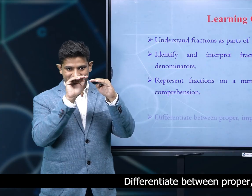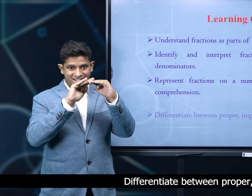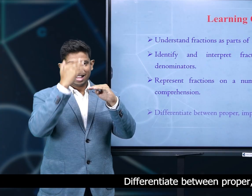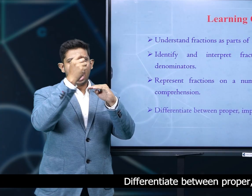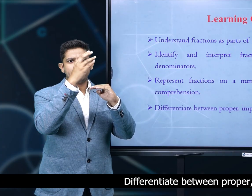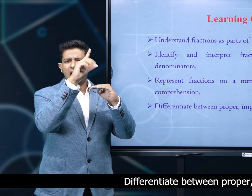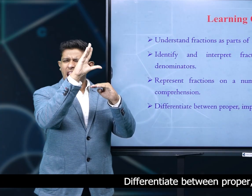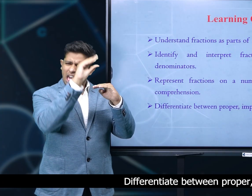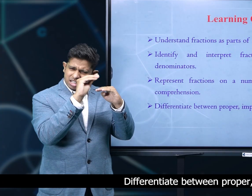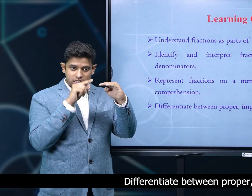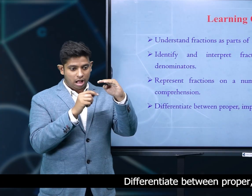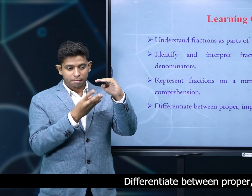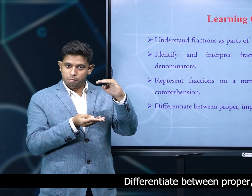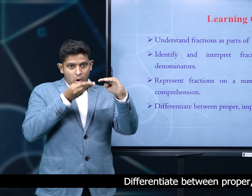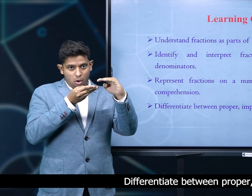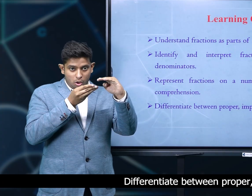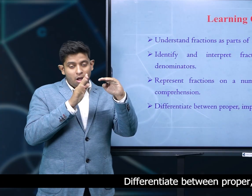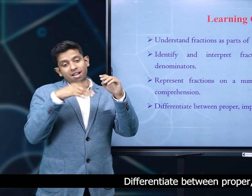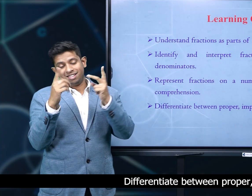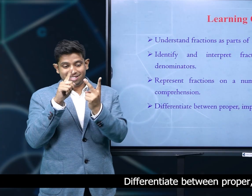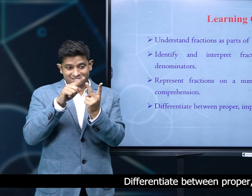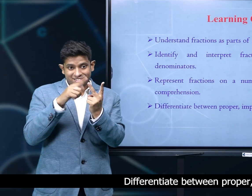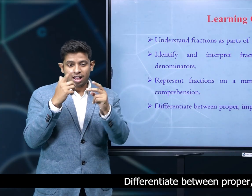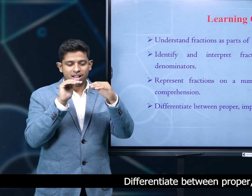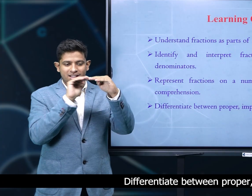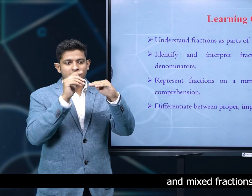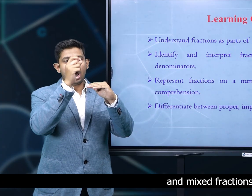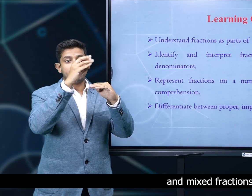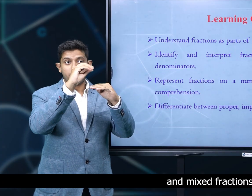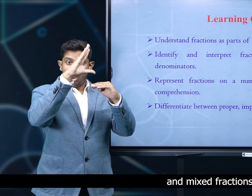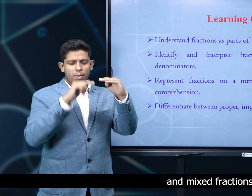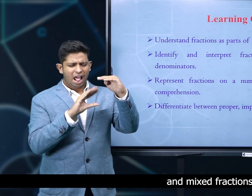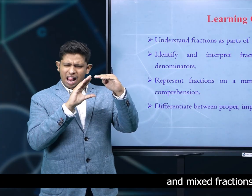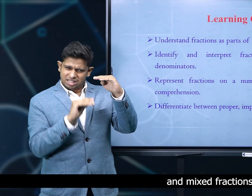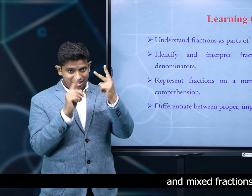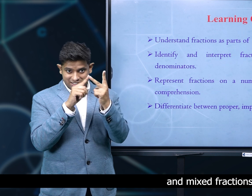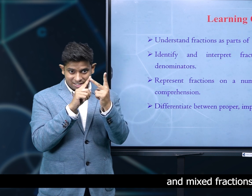Differentiate between proper, improper, and mixed fractions.